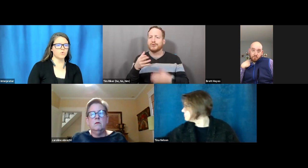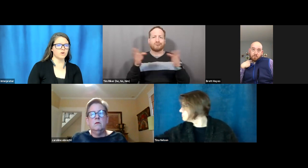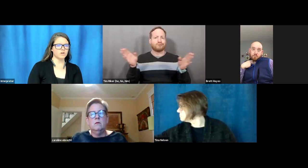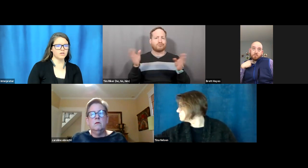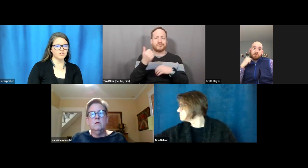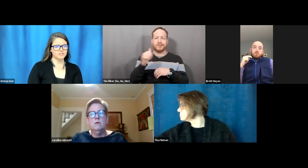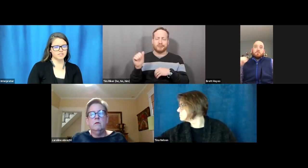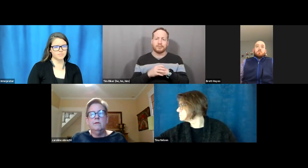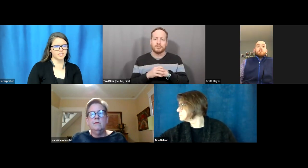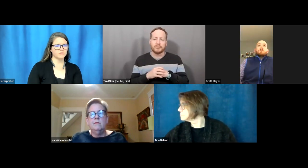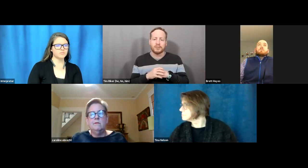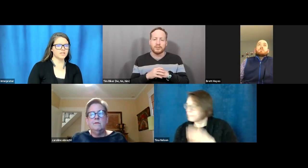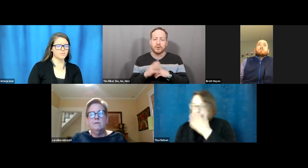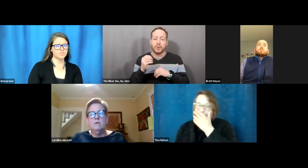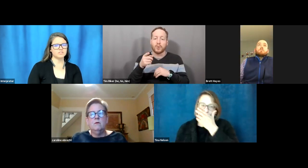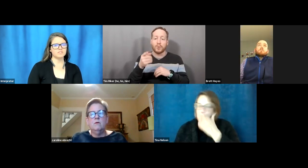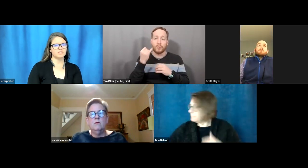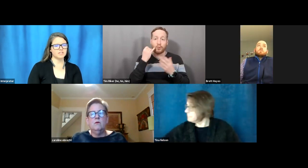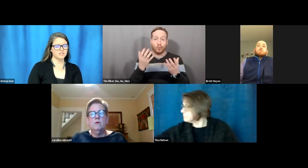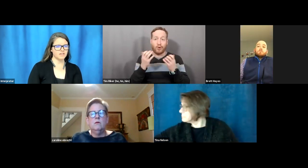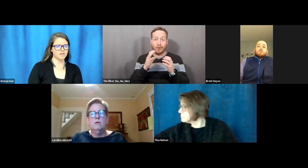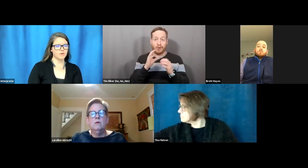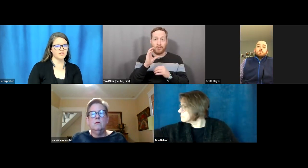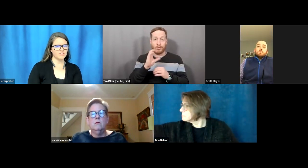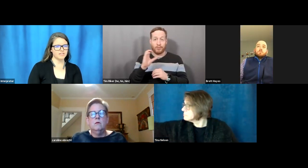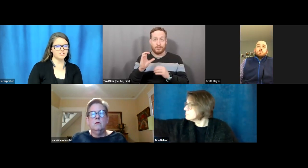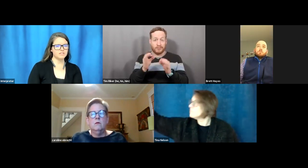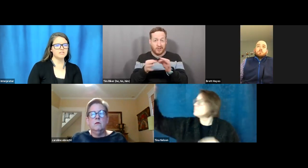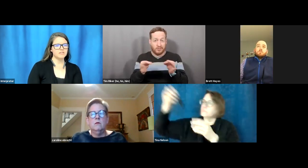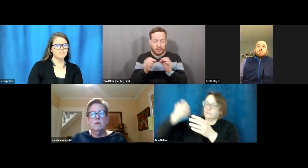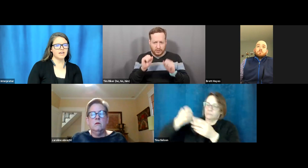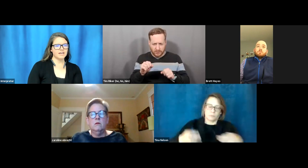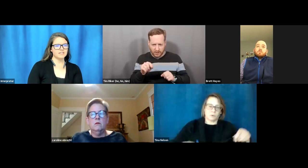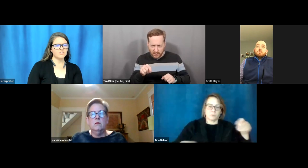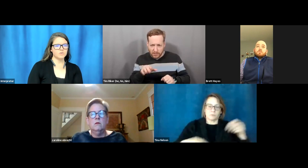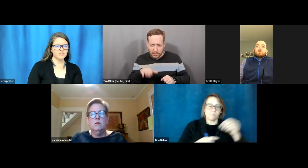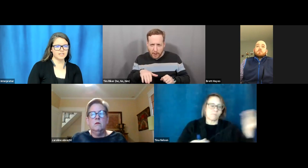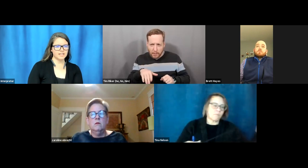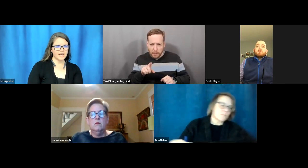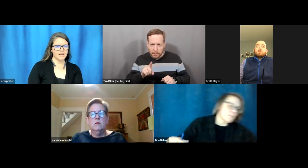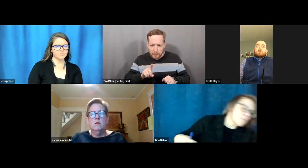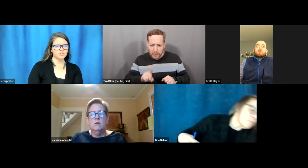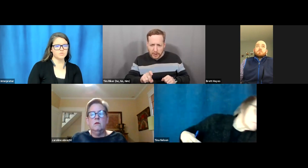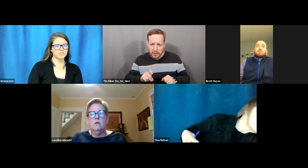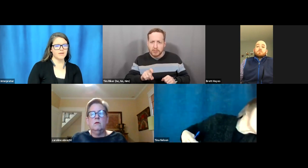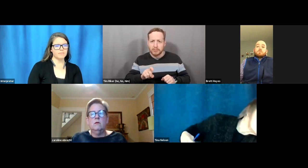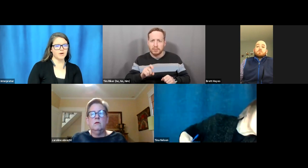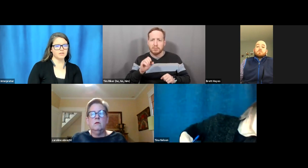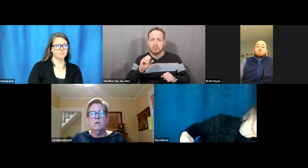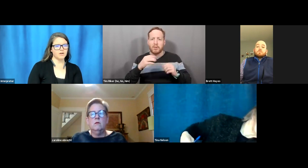or subtitles, captions in any way that they need. And if you need the captions, you'll see at the bottom of